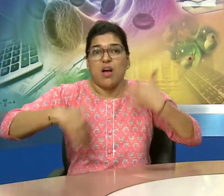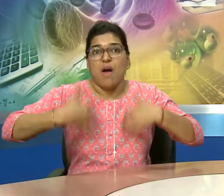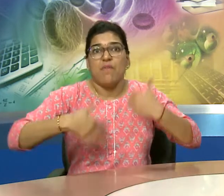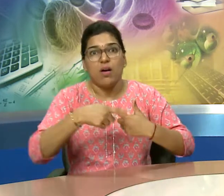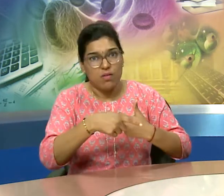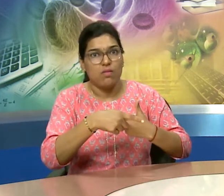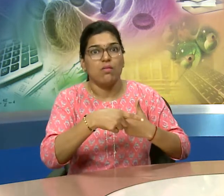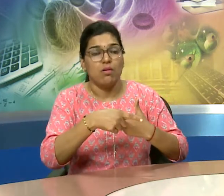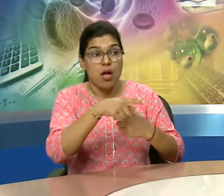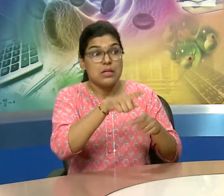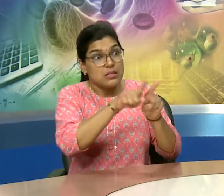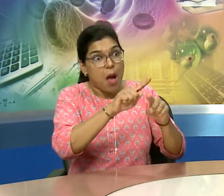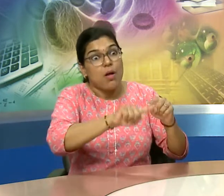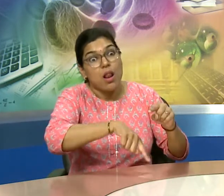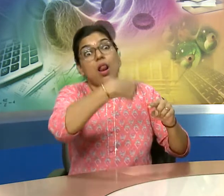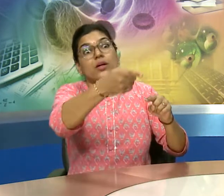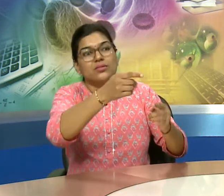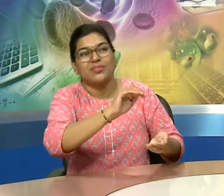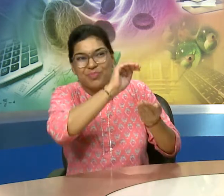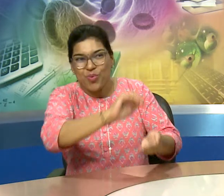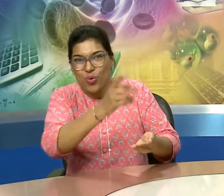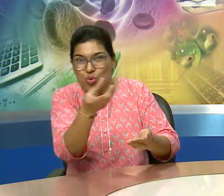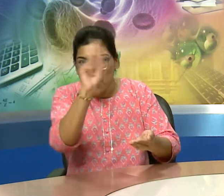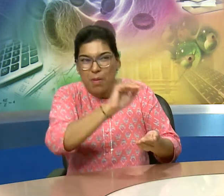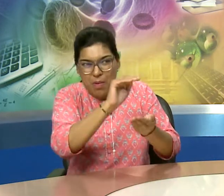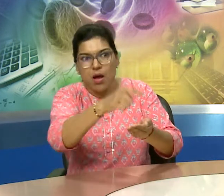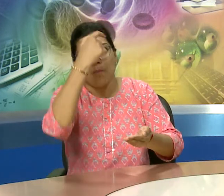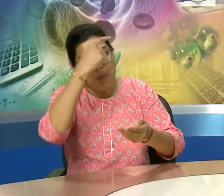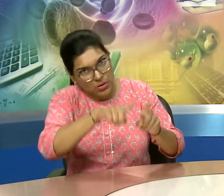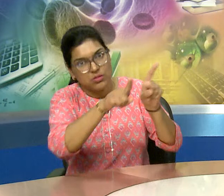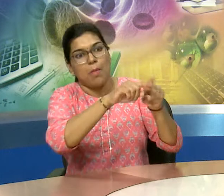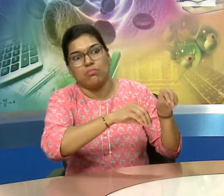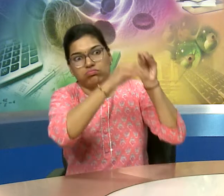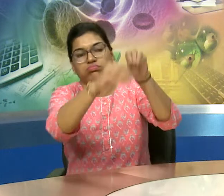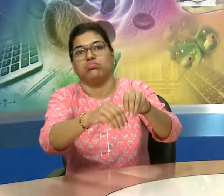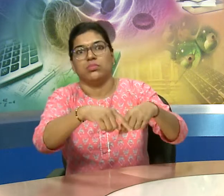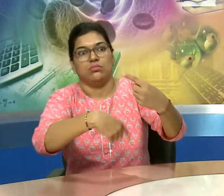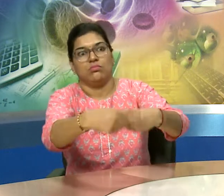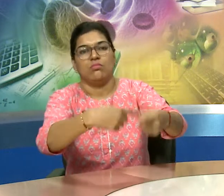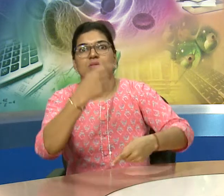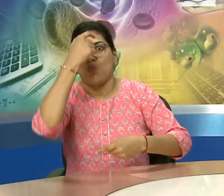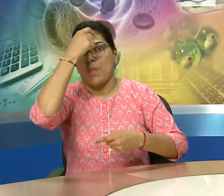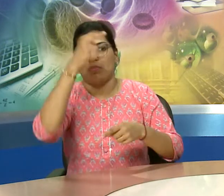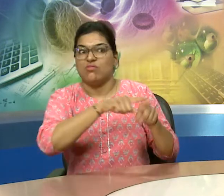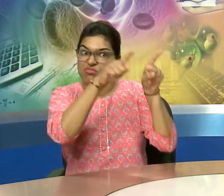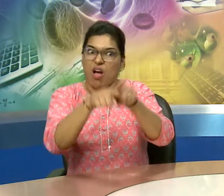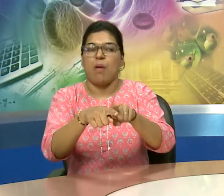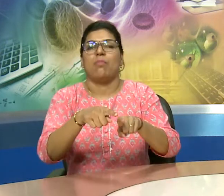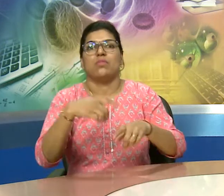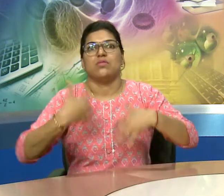all wanted the pain to absolve all her sins and decrease the sufferings